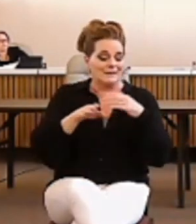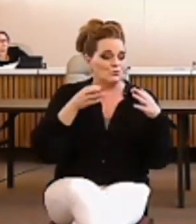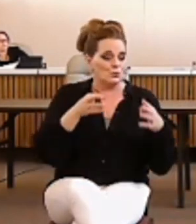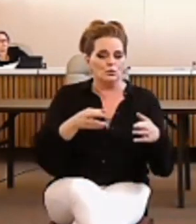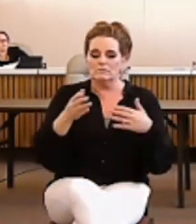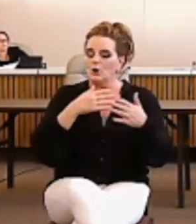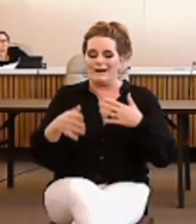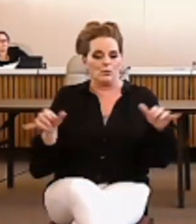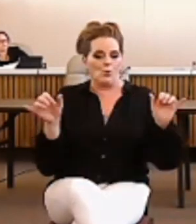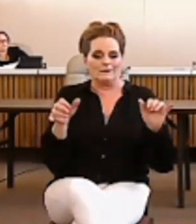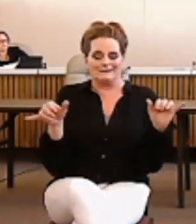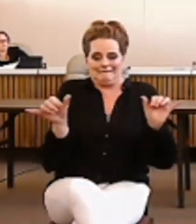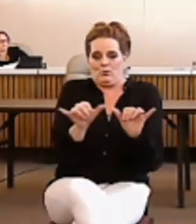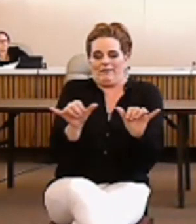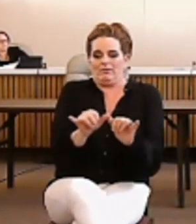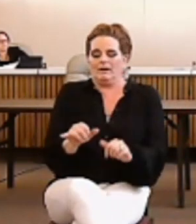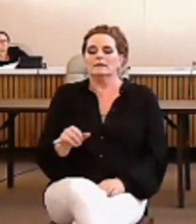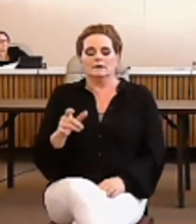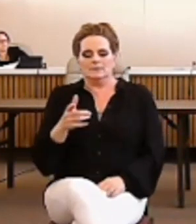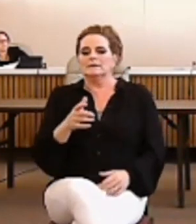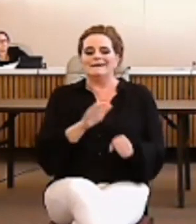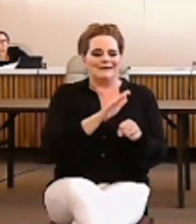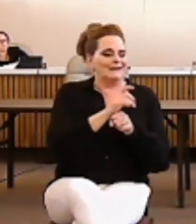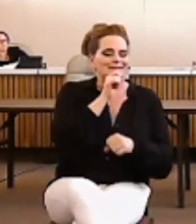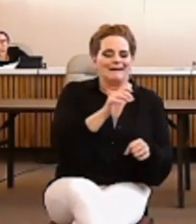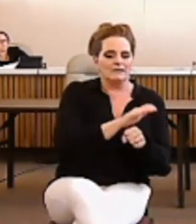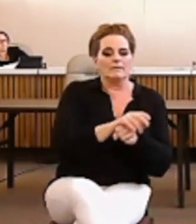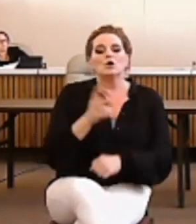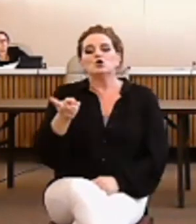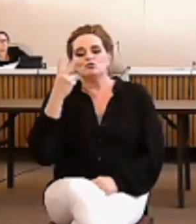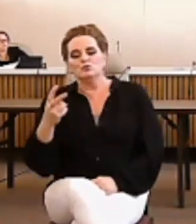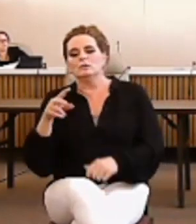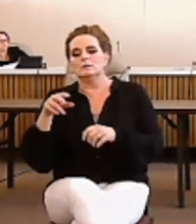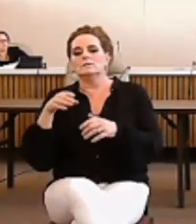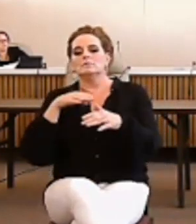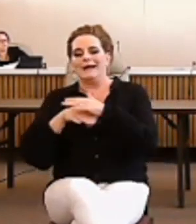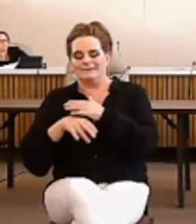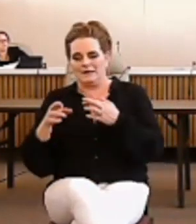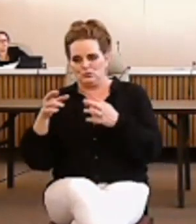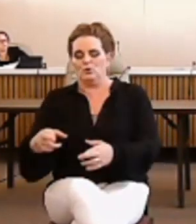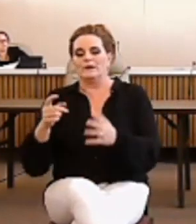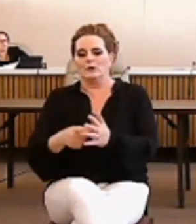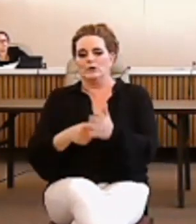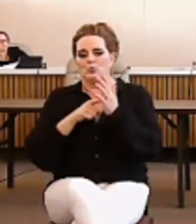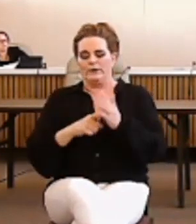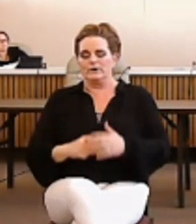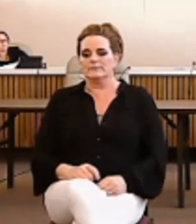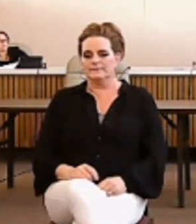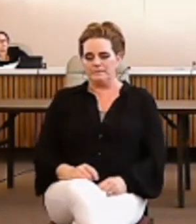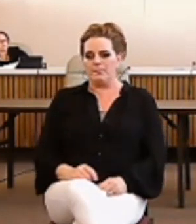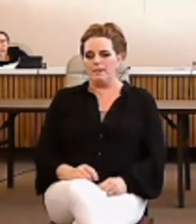is unacceptable. 2 access roads shall be required. My suggestions are, if this parcel is not conducive for a second access